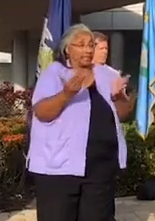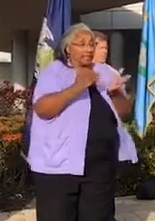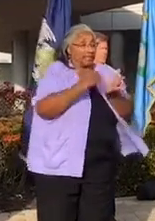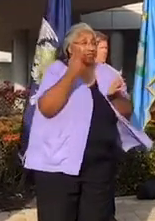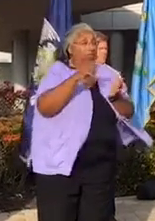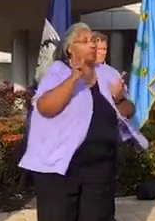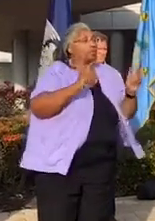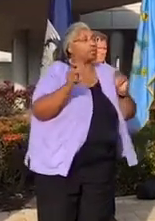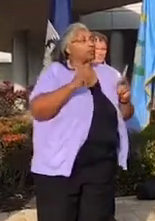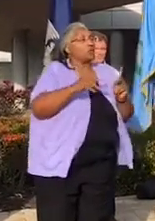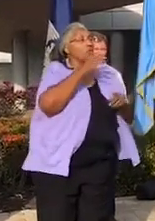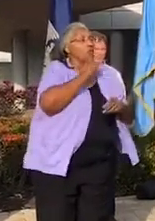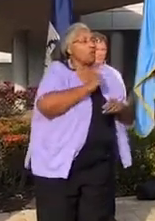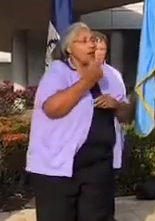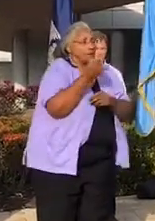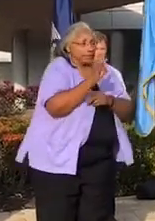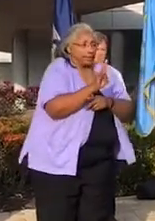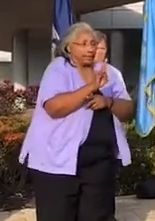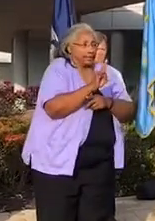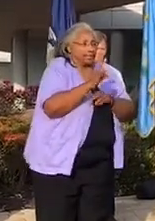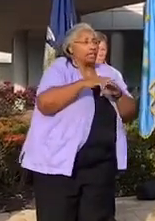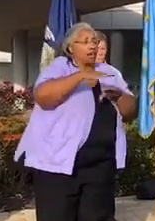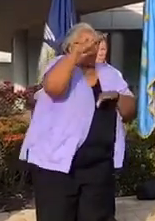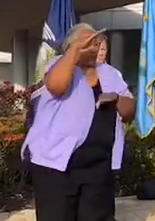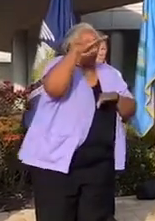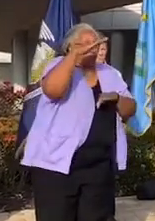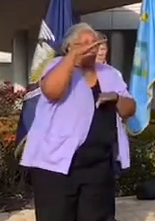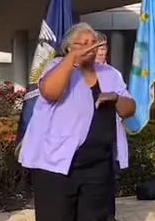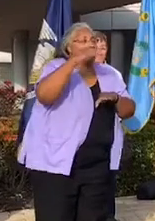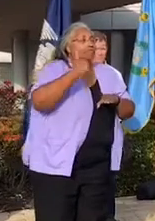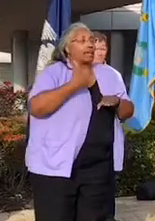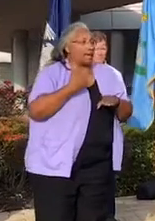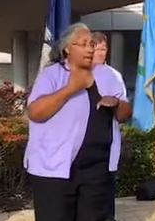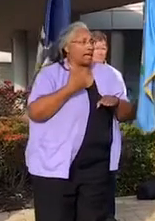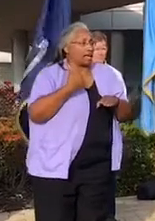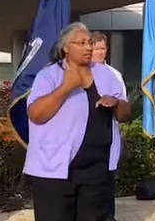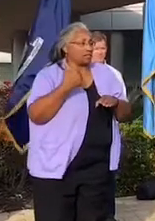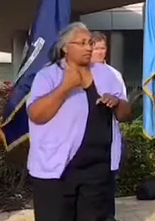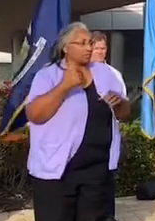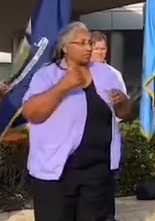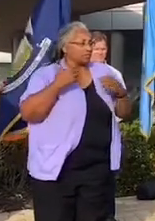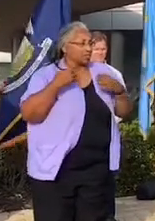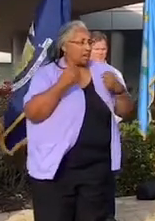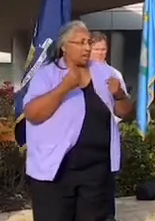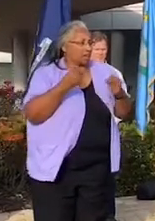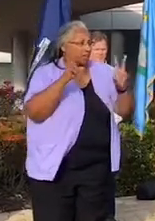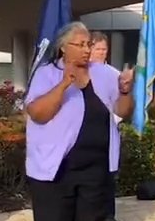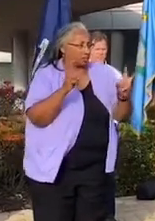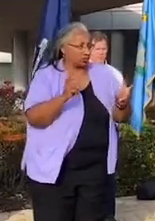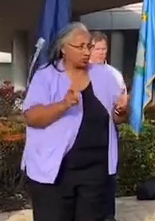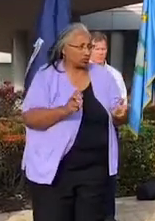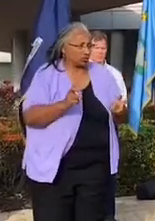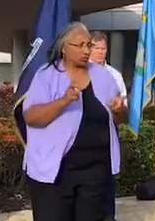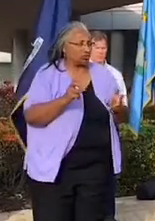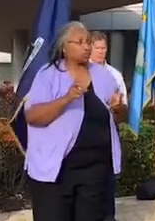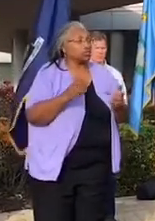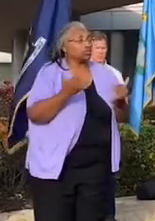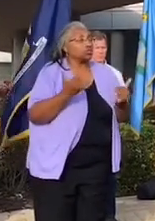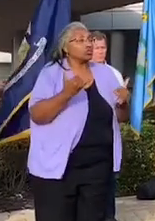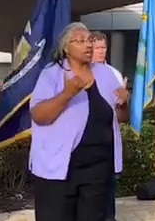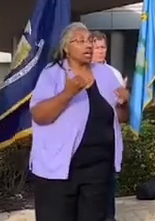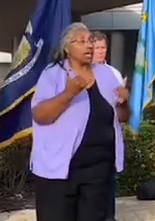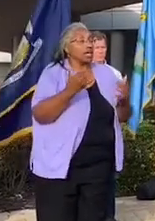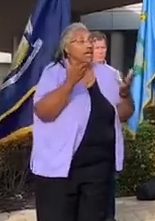individuals 18 years or older who have symptoms. Today, we completed our daily max